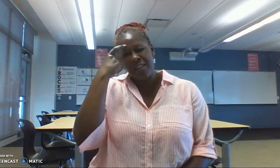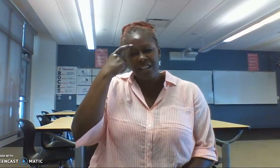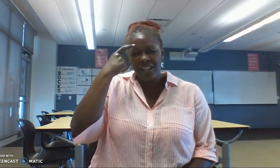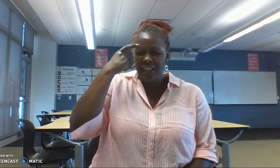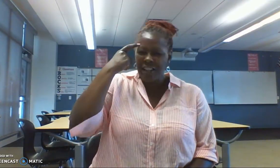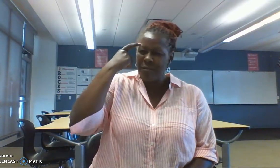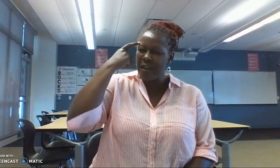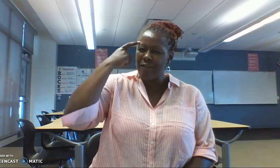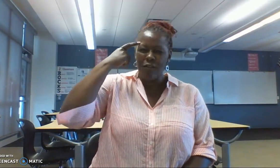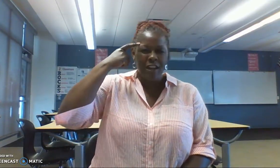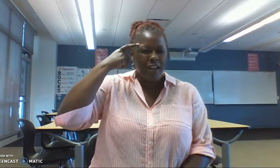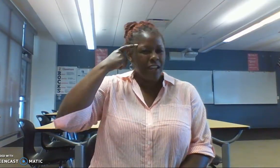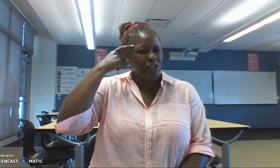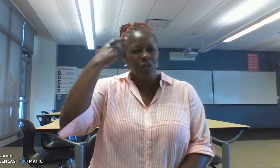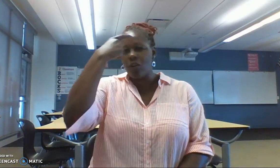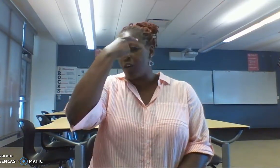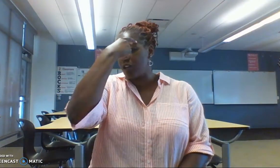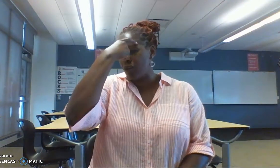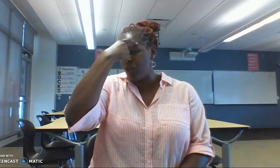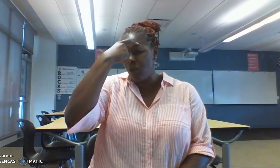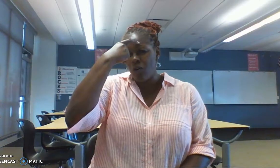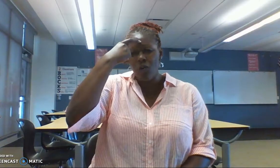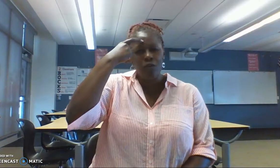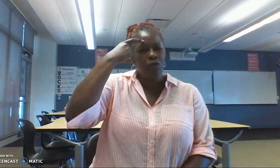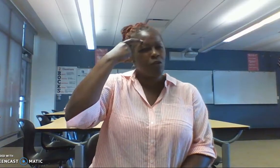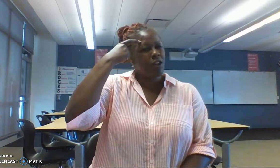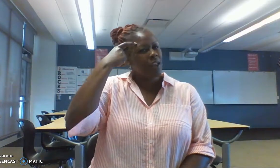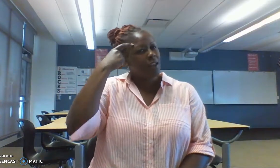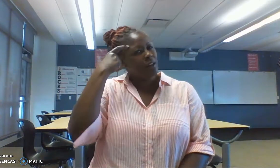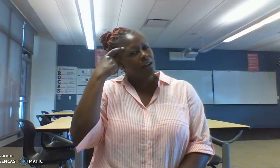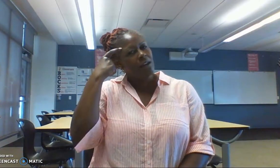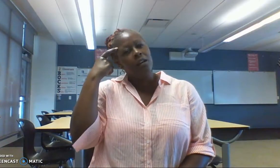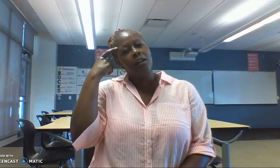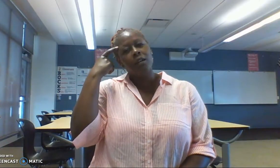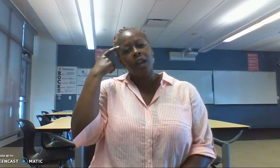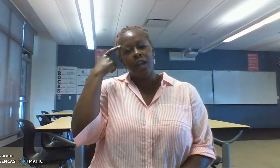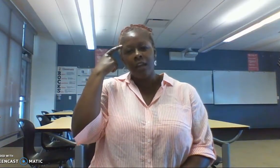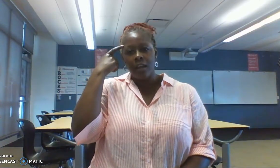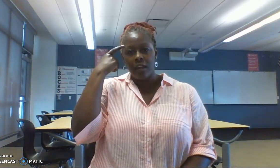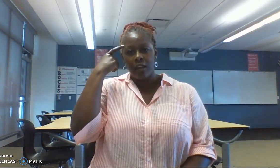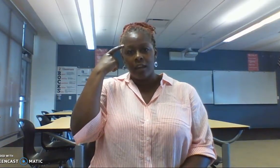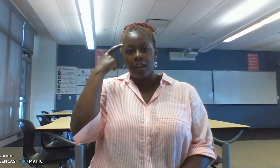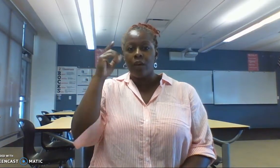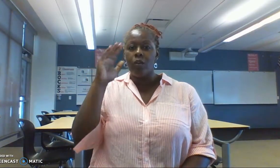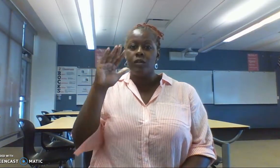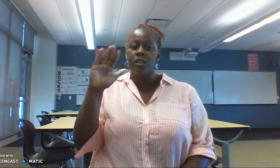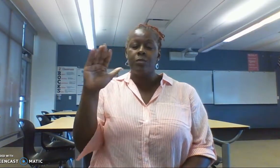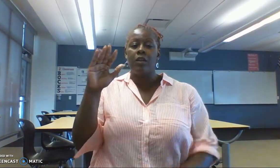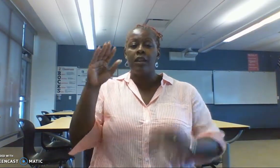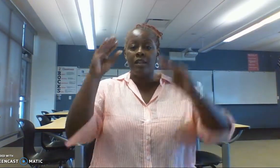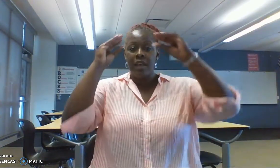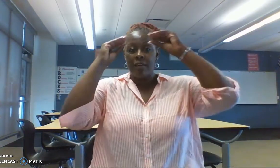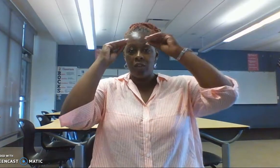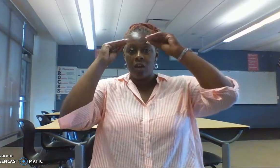etching it in my forehead. So go across your whole forehead. Okay? Those experiences have